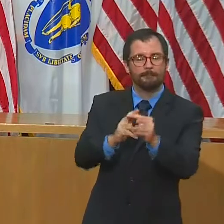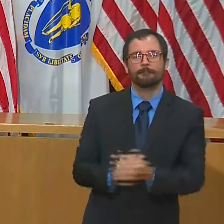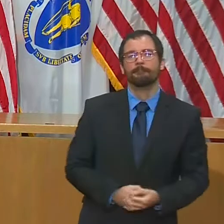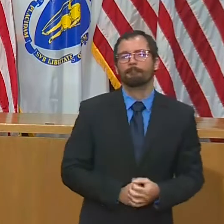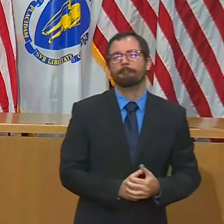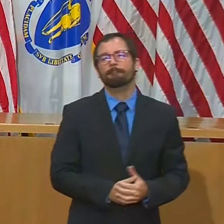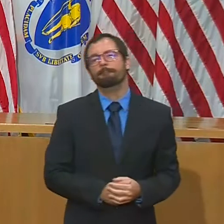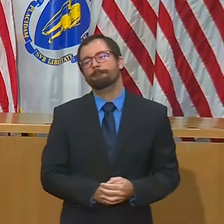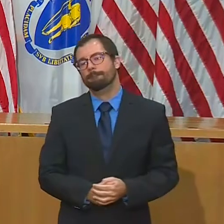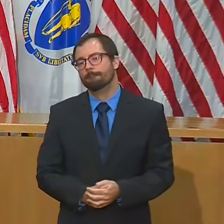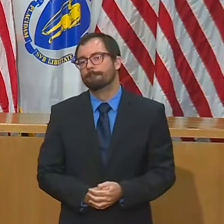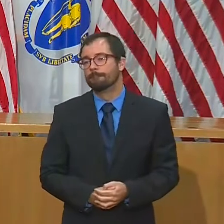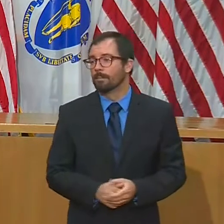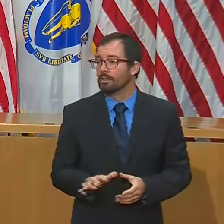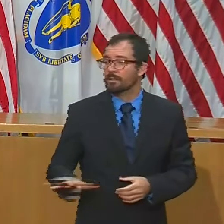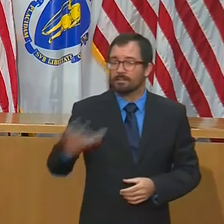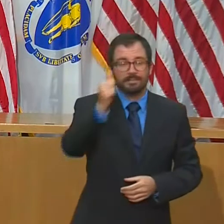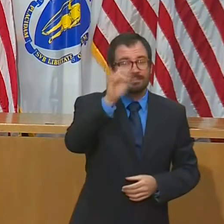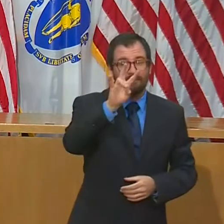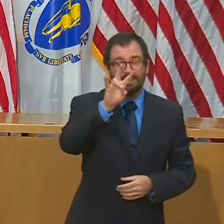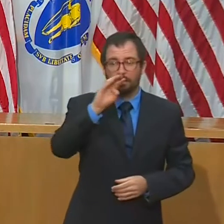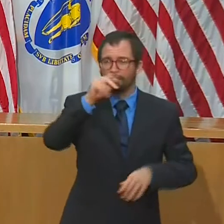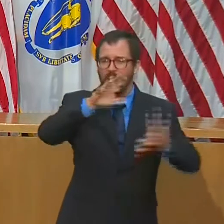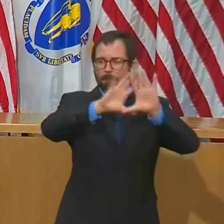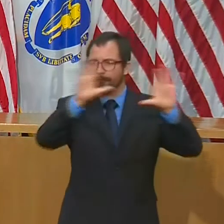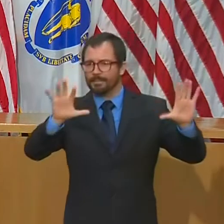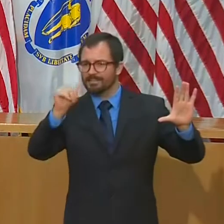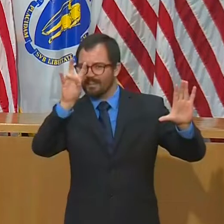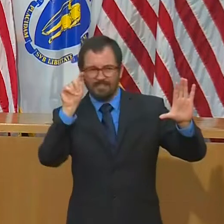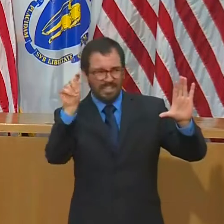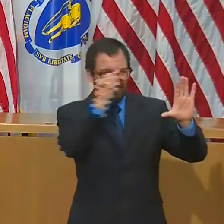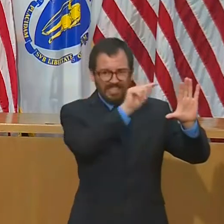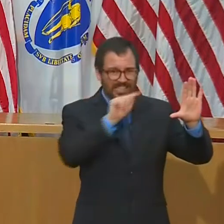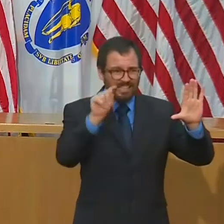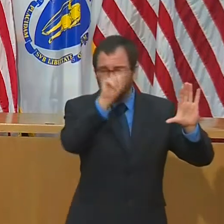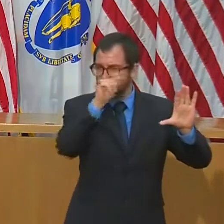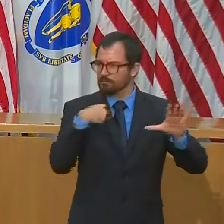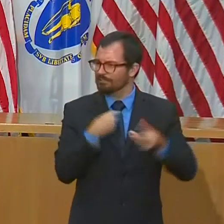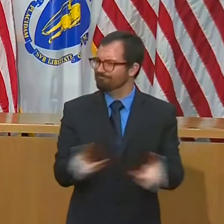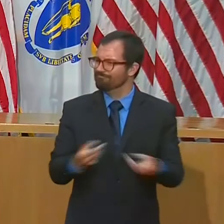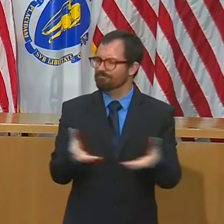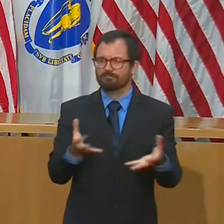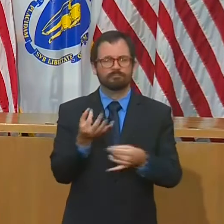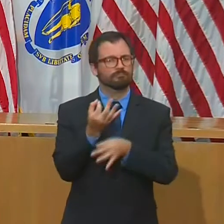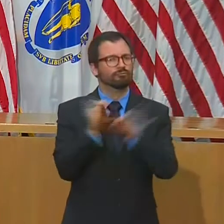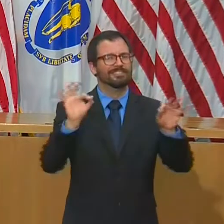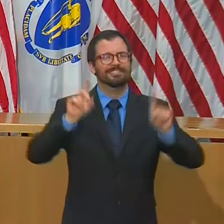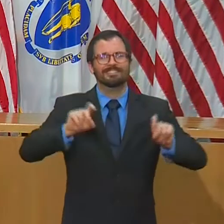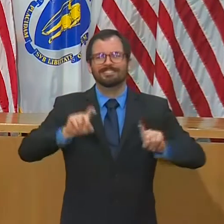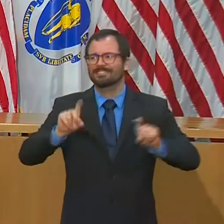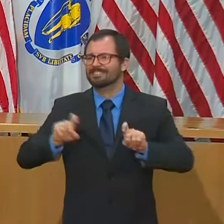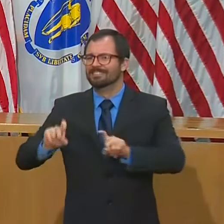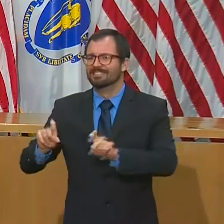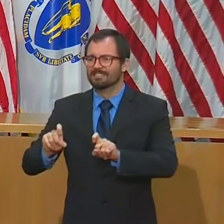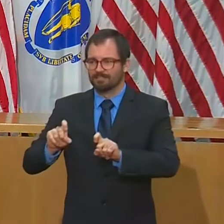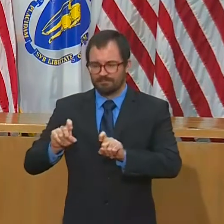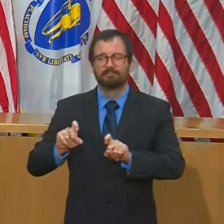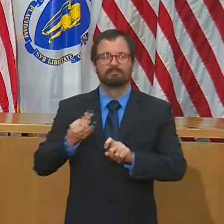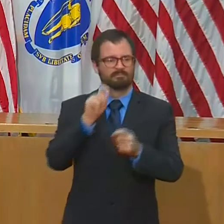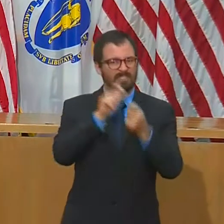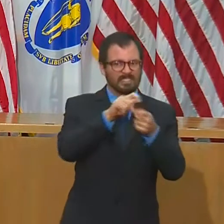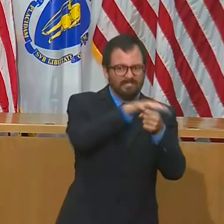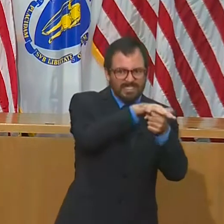across the Commonwealth that have seen a higher prevalence of COVID-19 and previously a decrease in testing. The